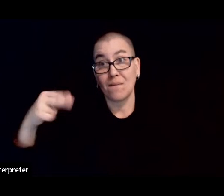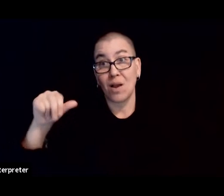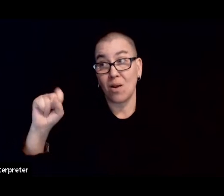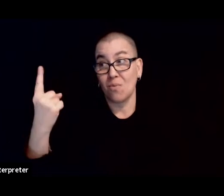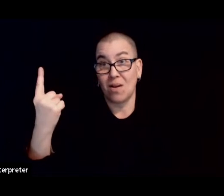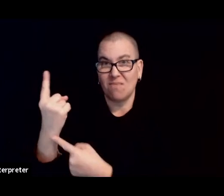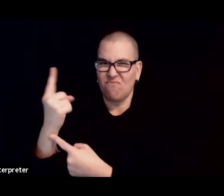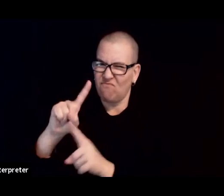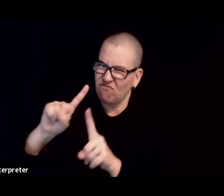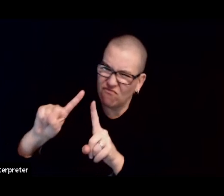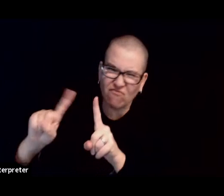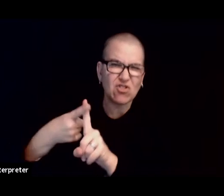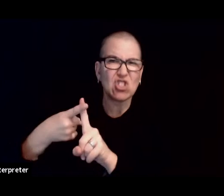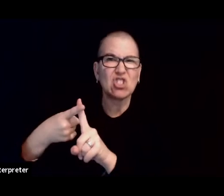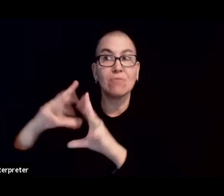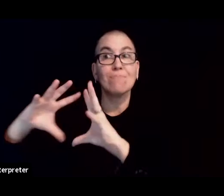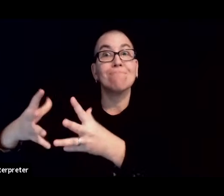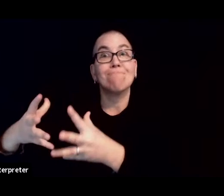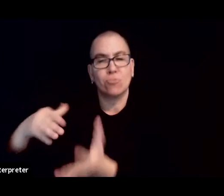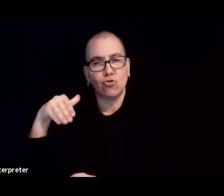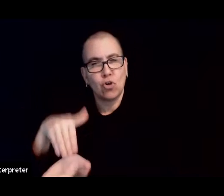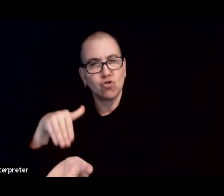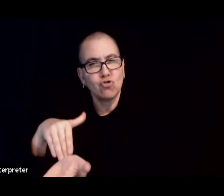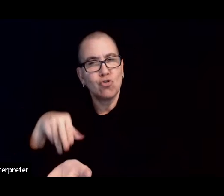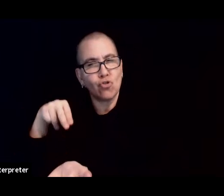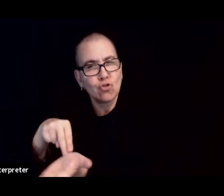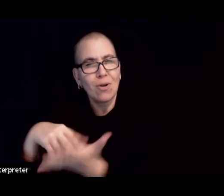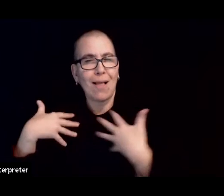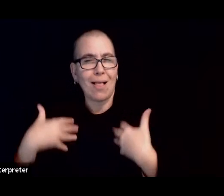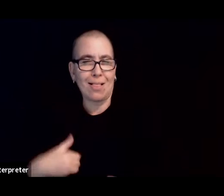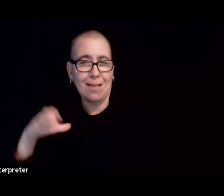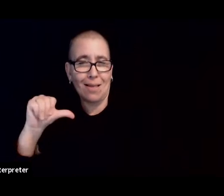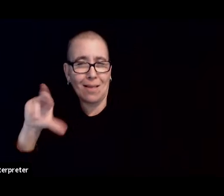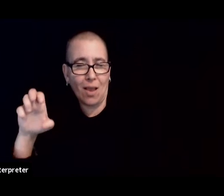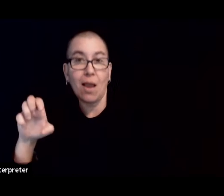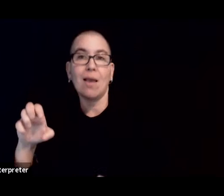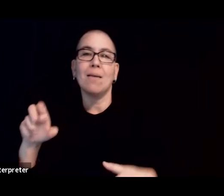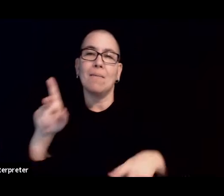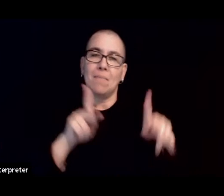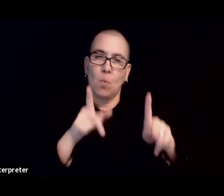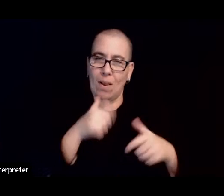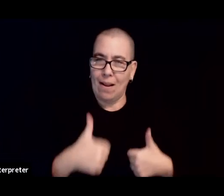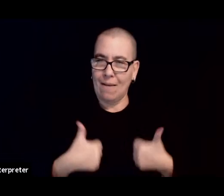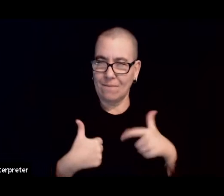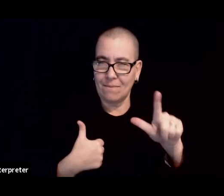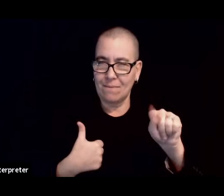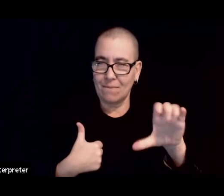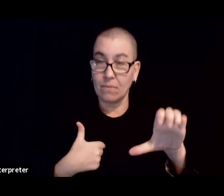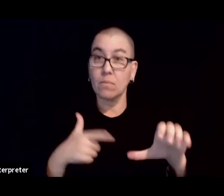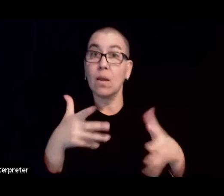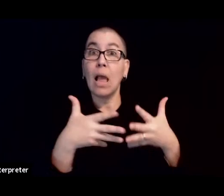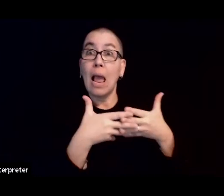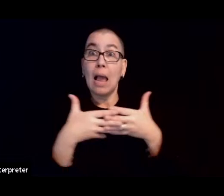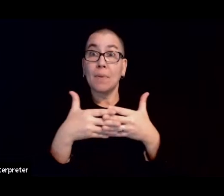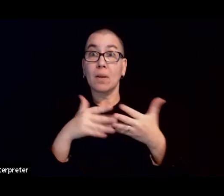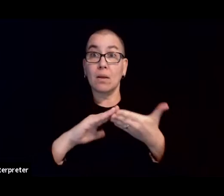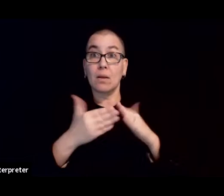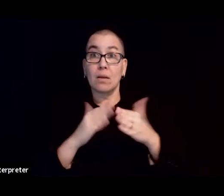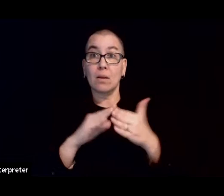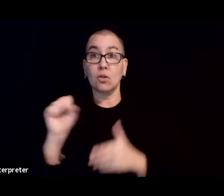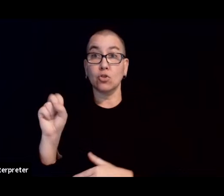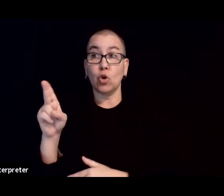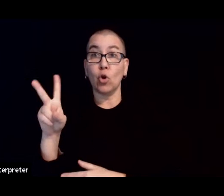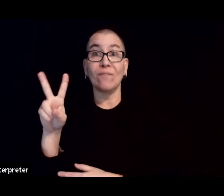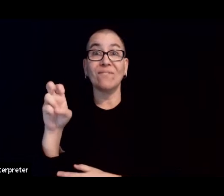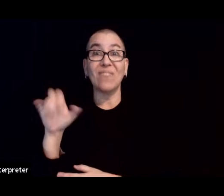determined the number of healthcare workers is we're using the American Community Survey. It's based on the census. It's what